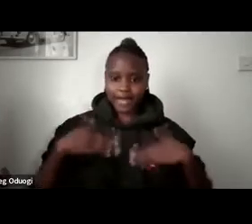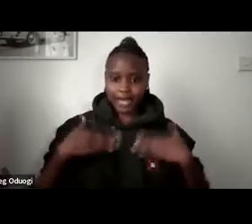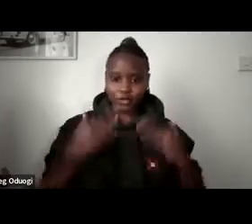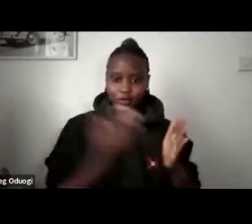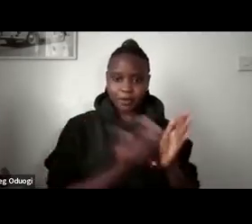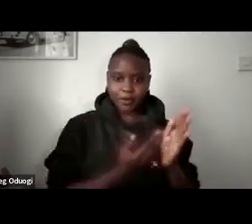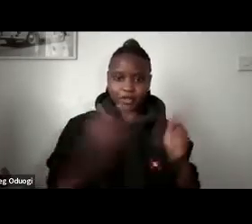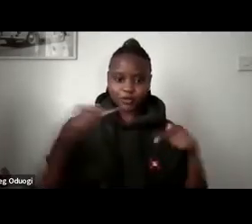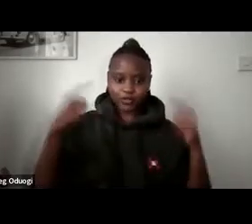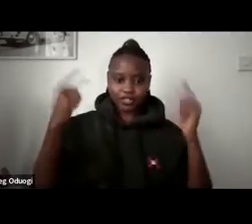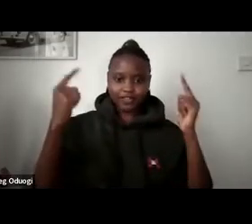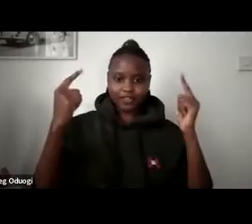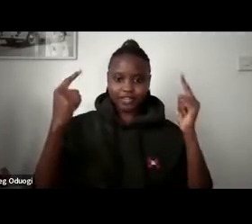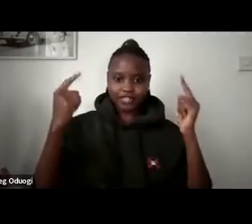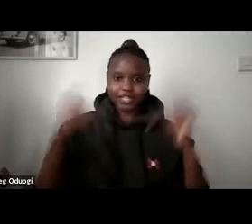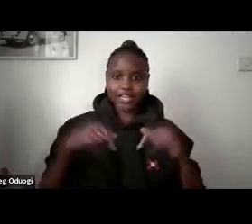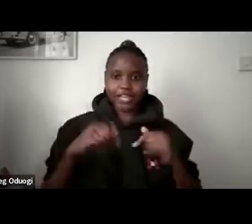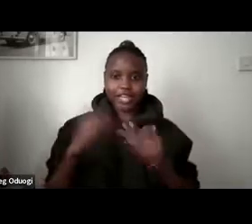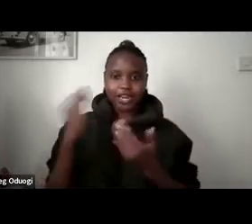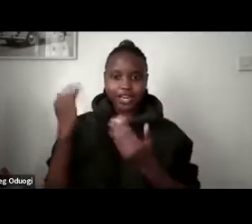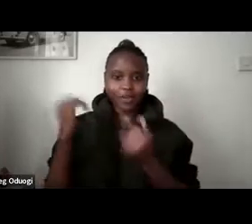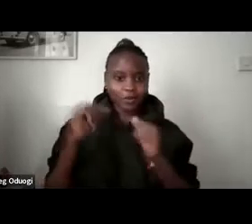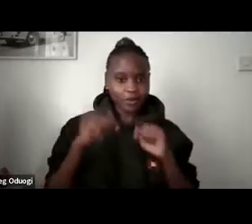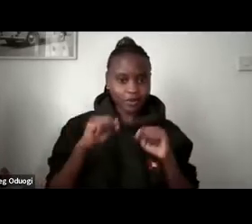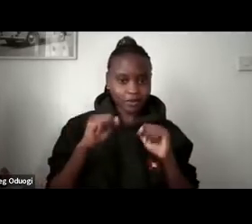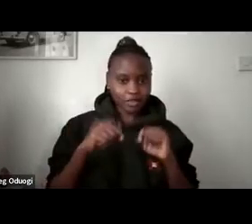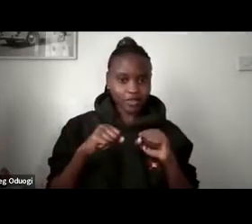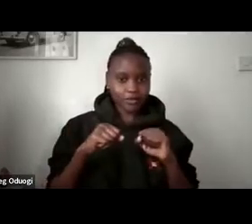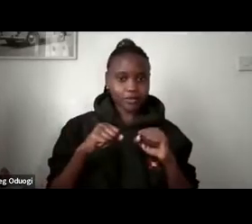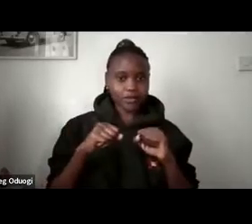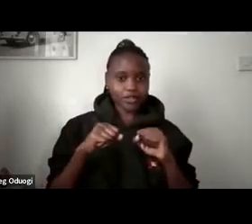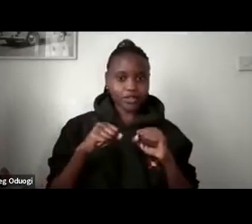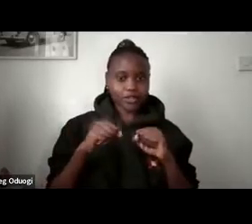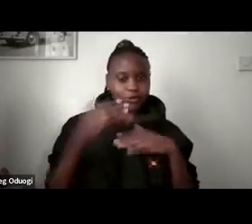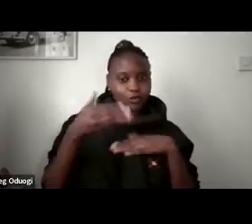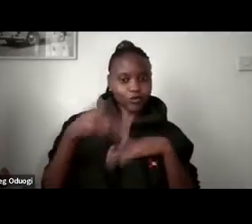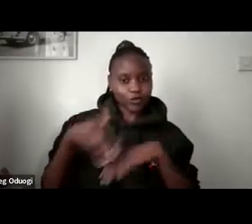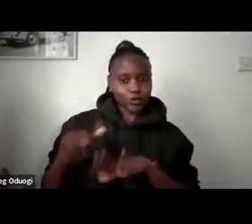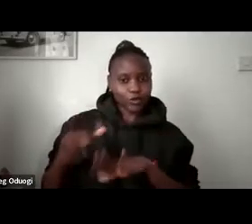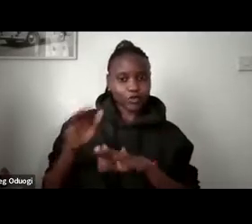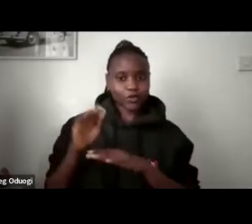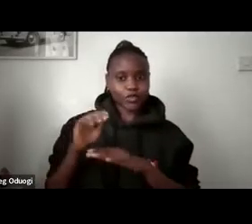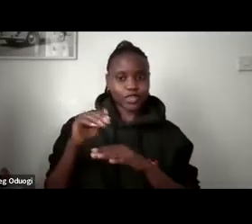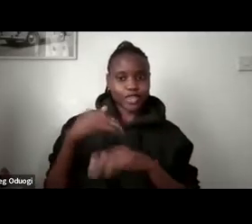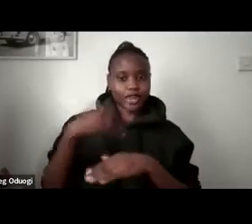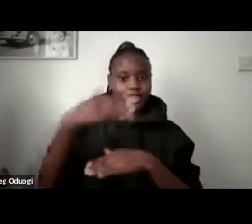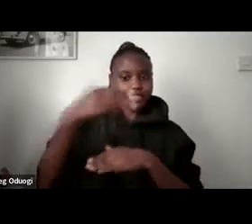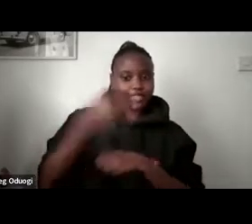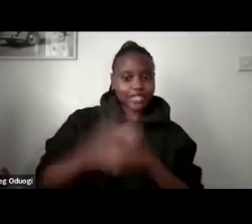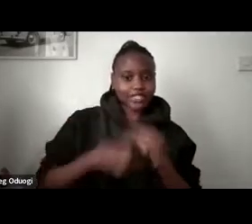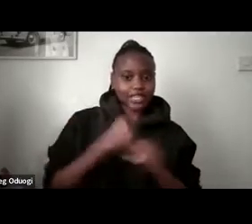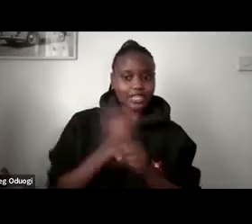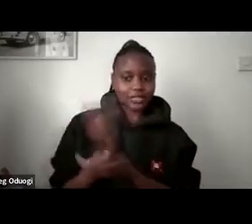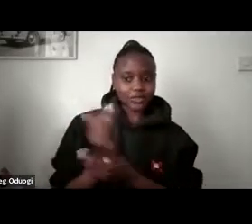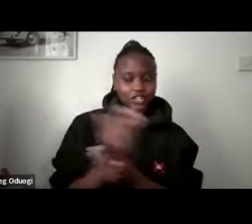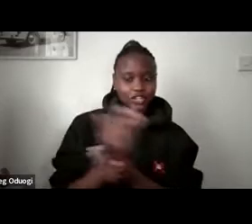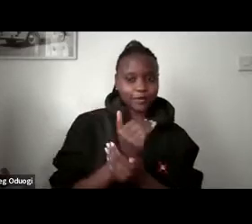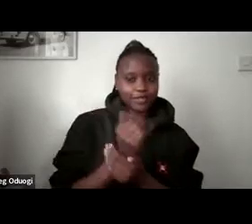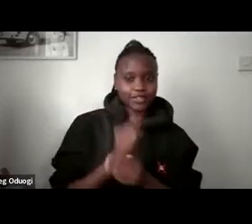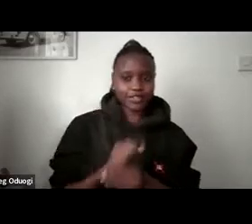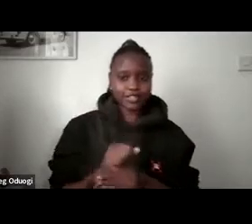I will be able to follow it for the further years coming. It's a great